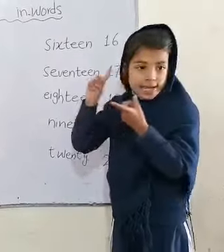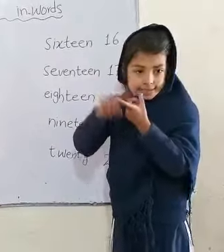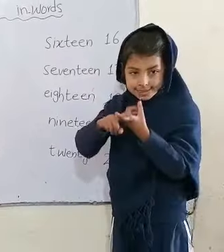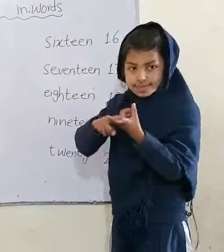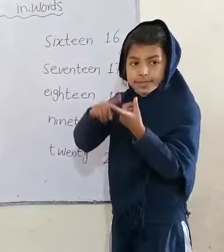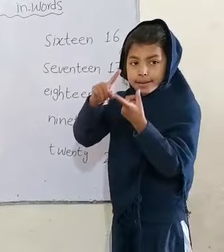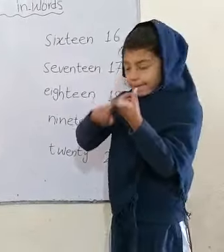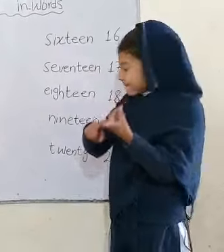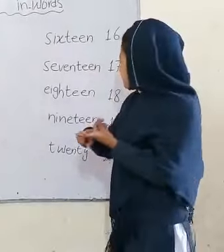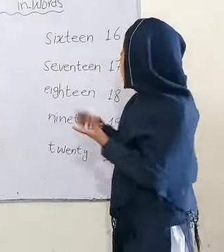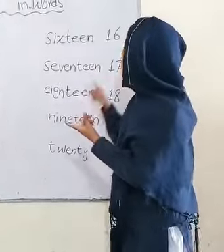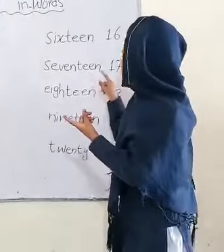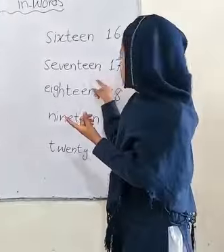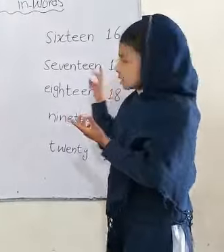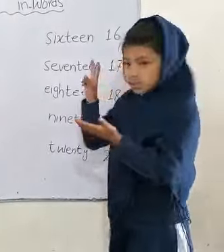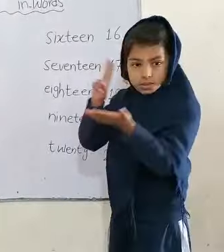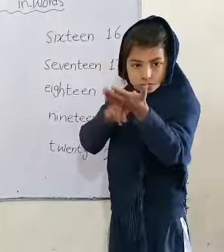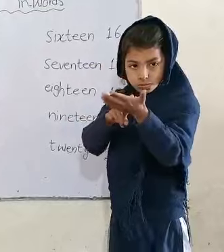double E N